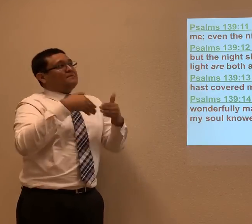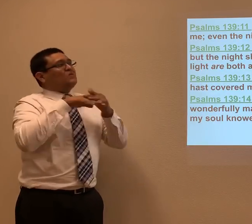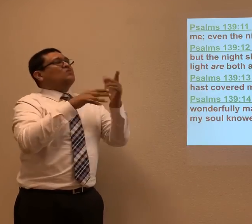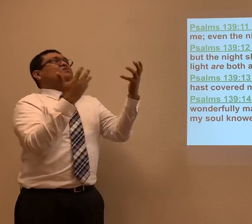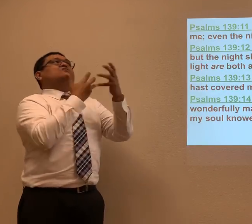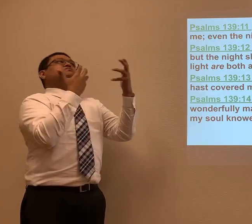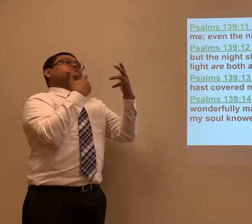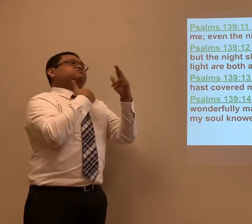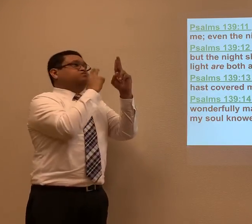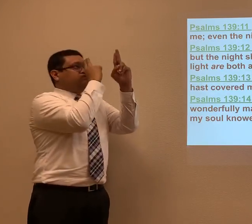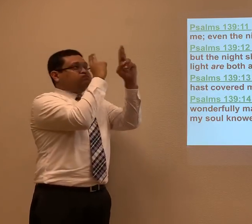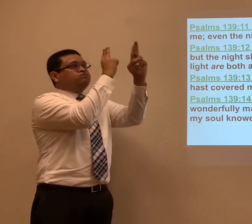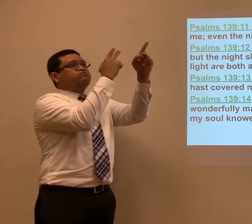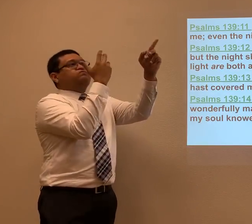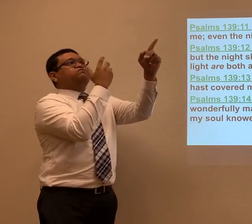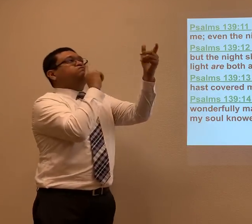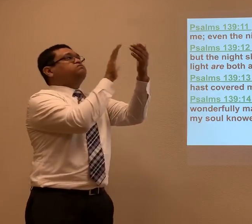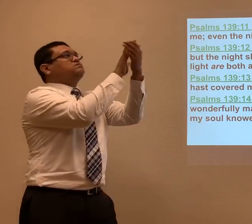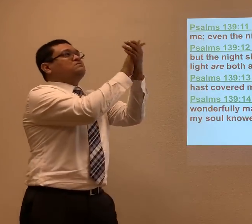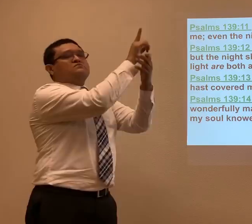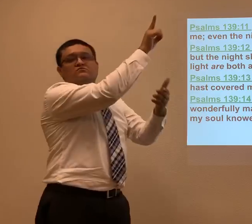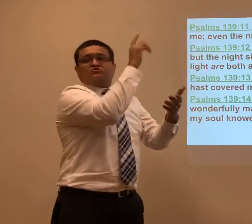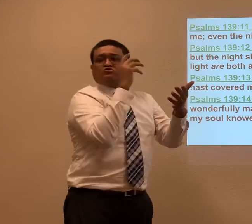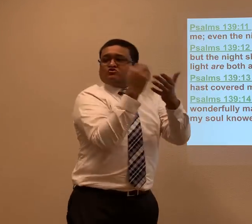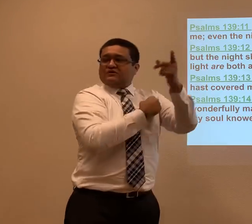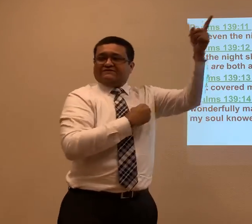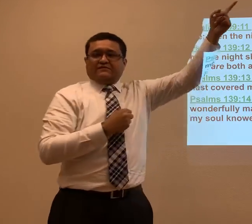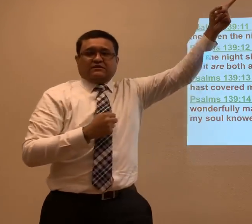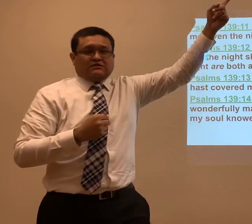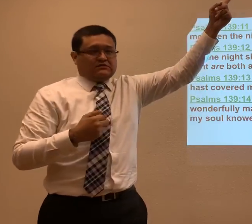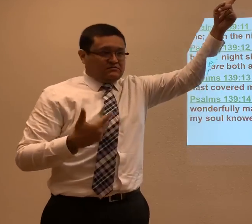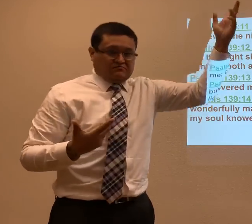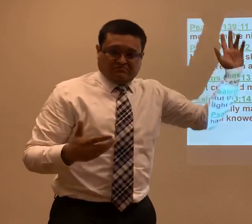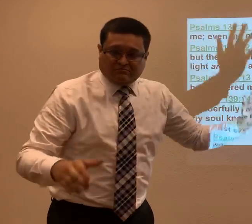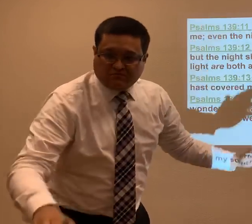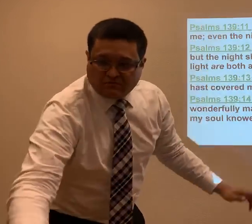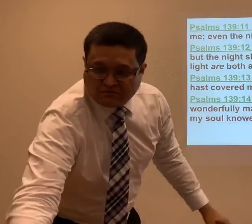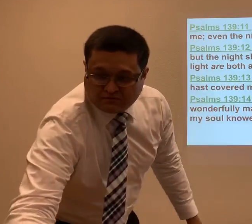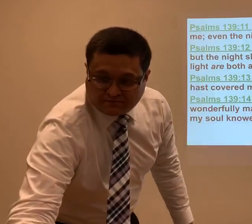there. So we honor him, and he is incredibly awesome.